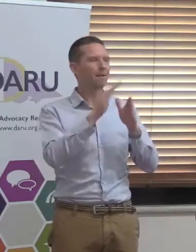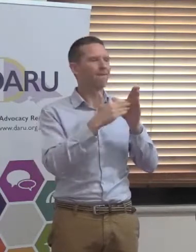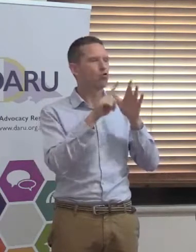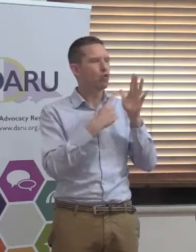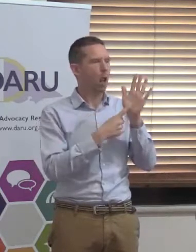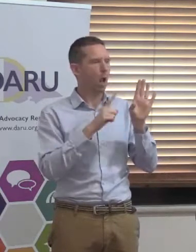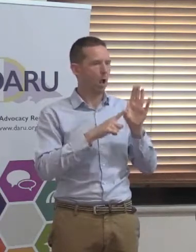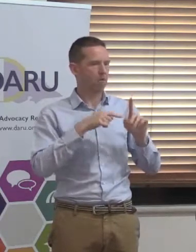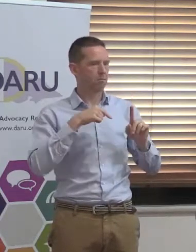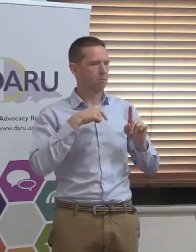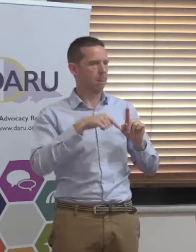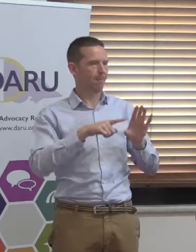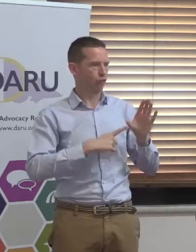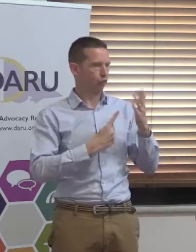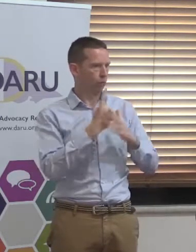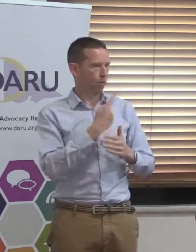year.